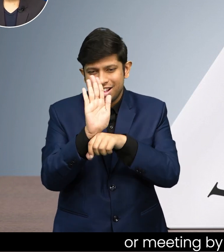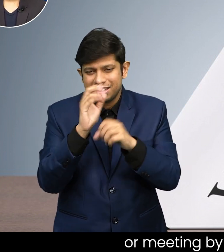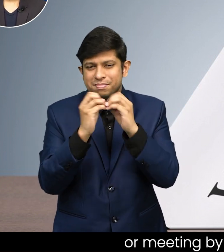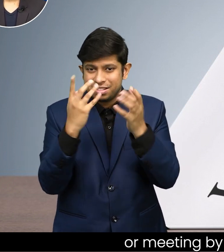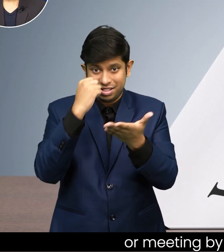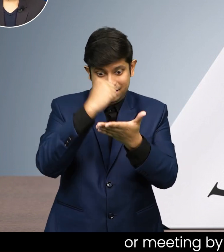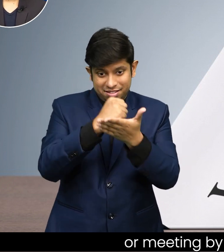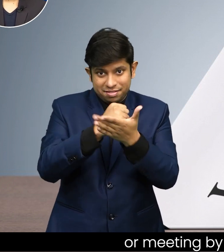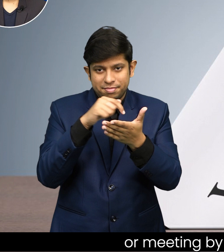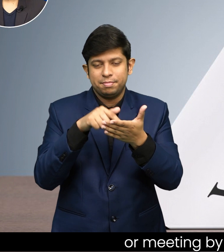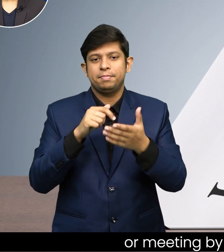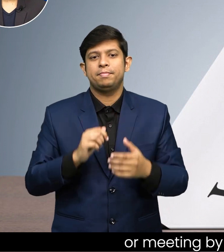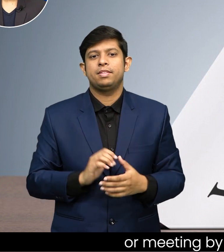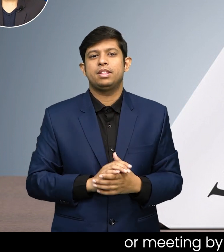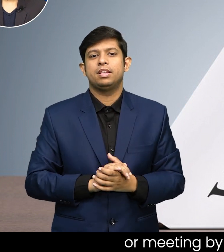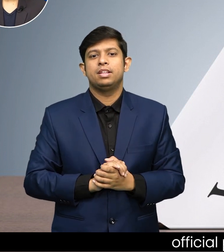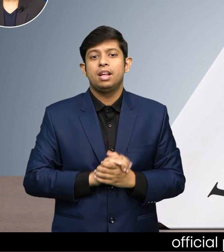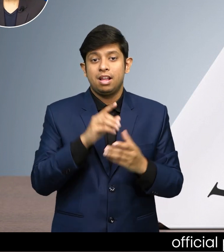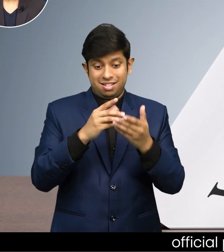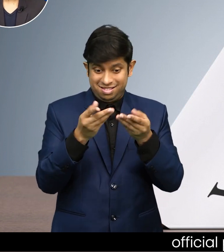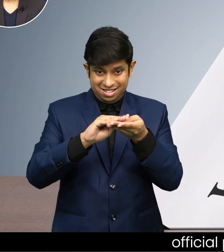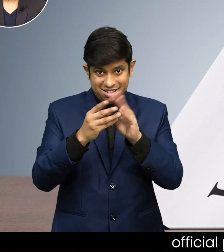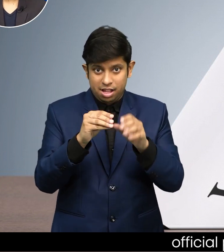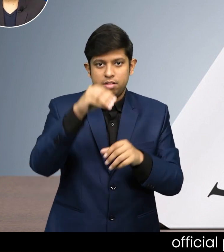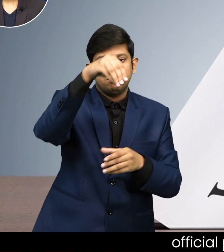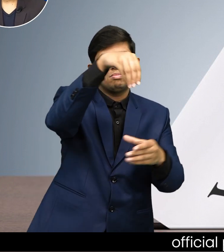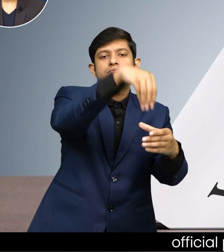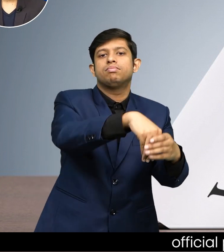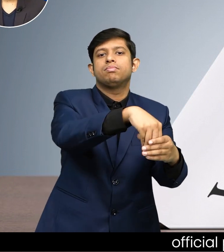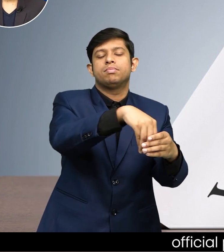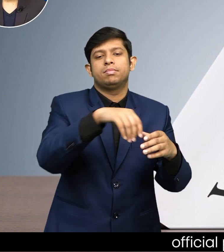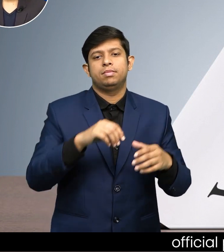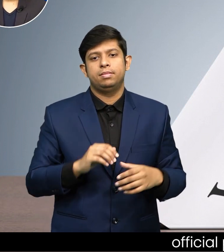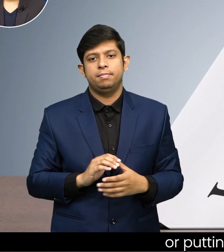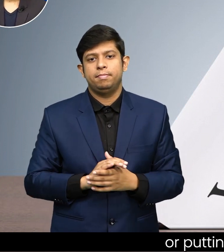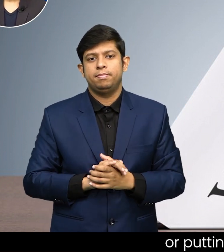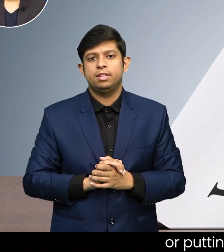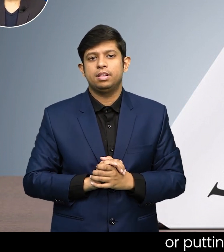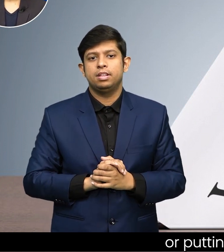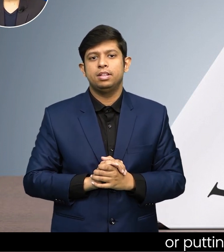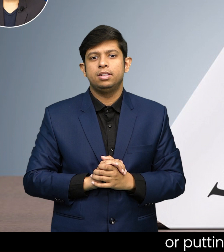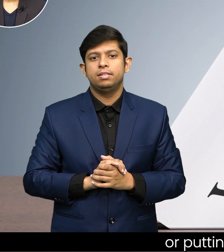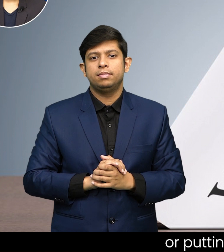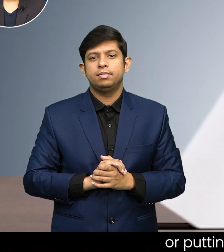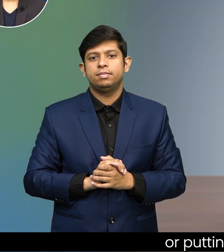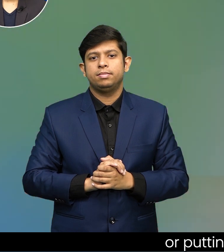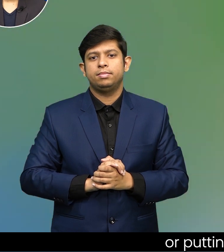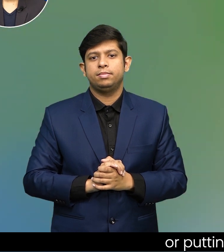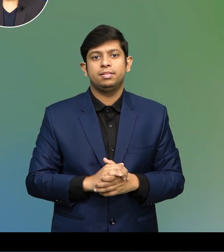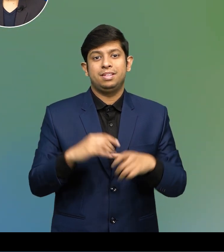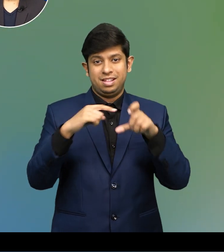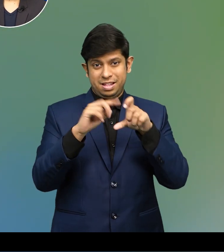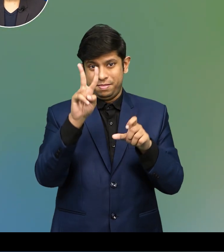by writing a cross on an official piece of paper or putting your hand